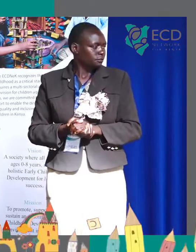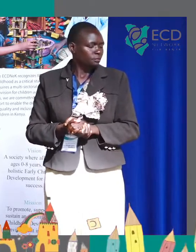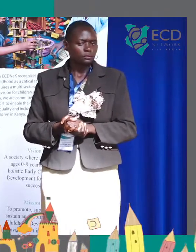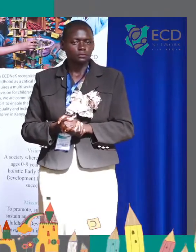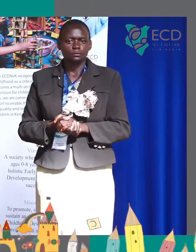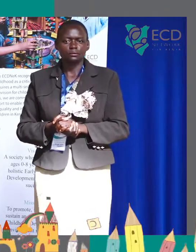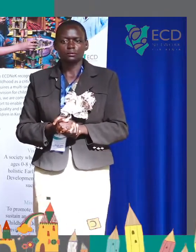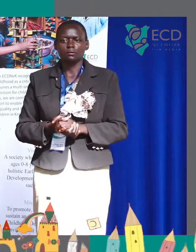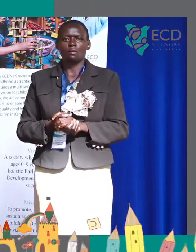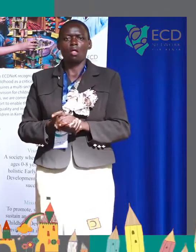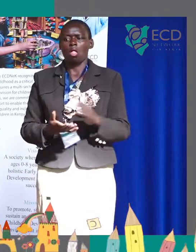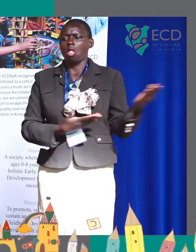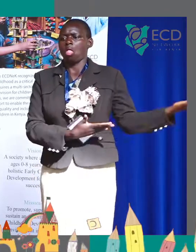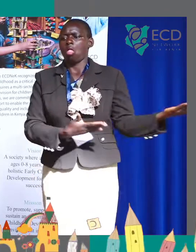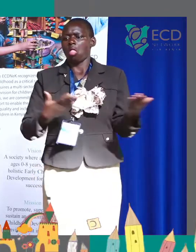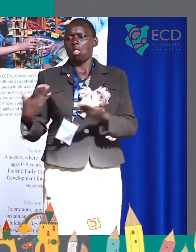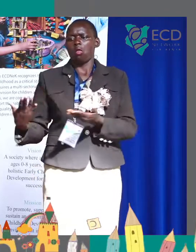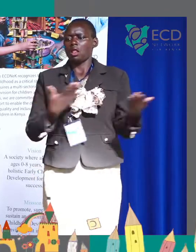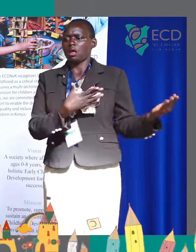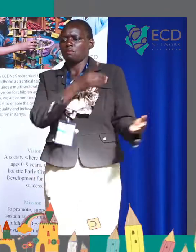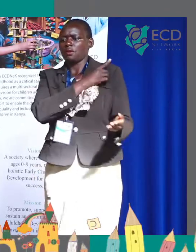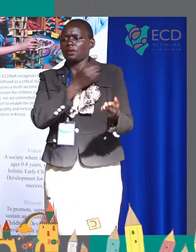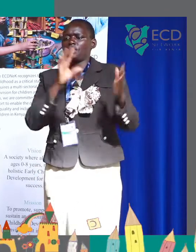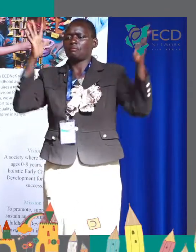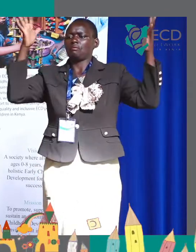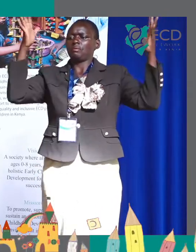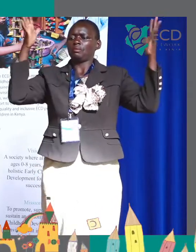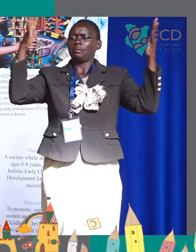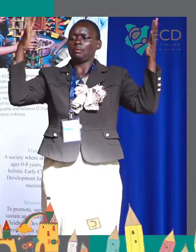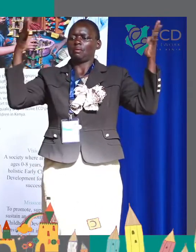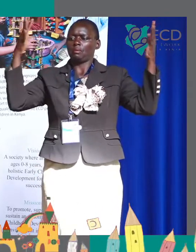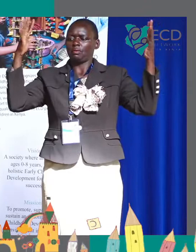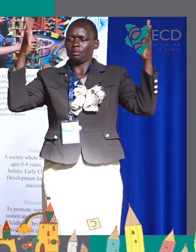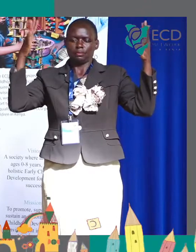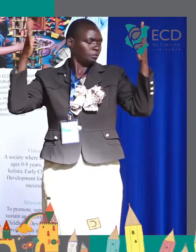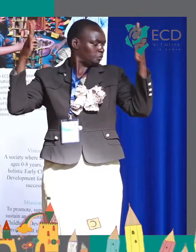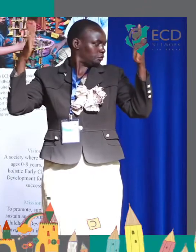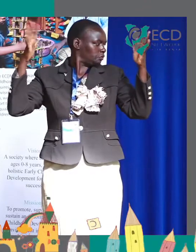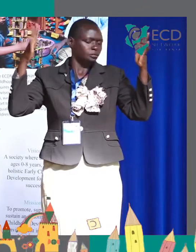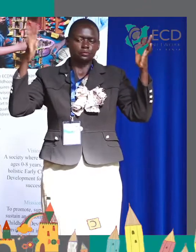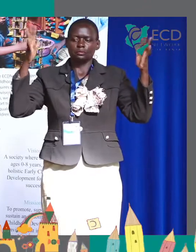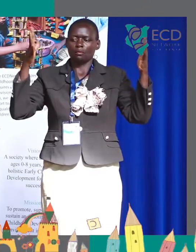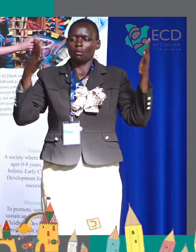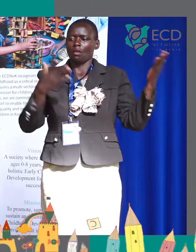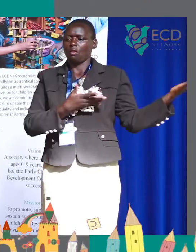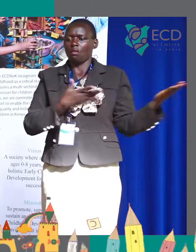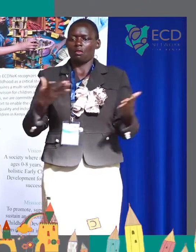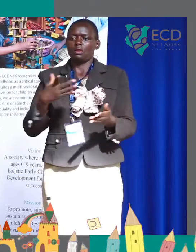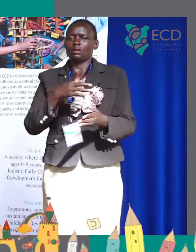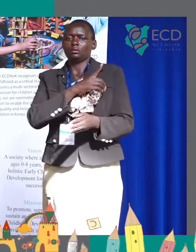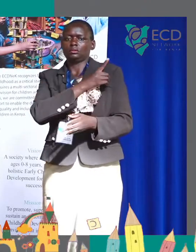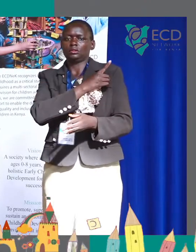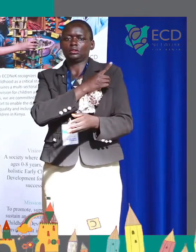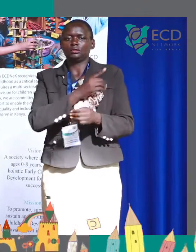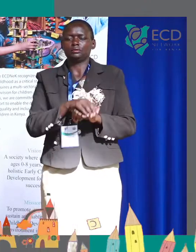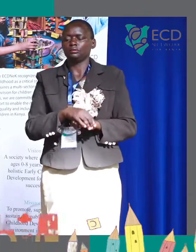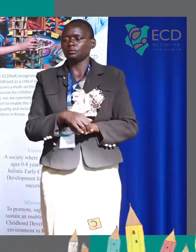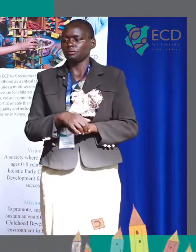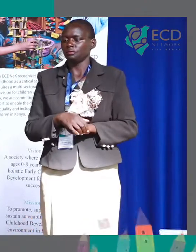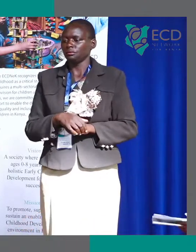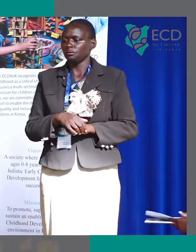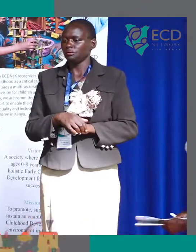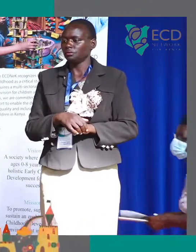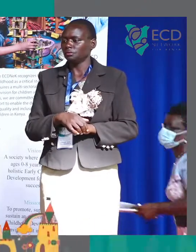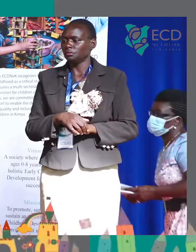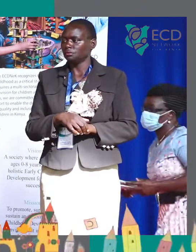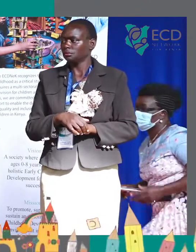Hebu tumkaribishe Dr. Elizabeth. Sikupewa profile, lakini huyu ni guru. Sasa sijui ni nani ataniambia kuhusu Dr. Elizabeth.